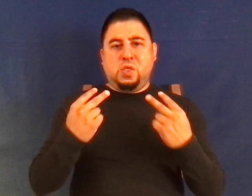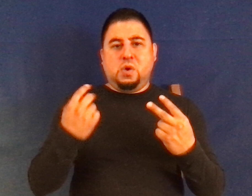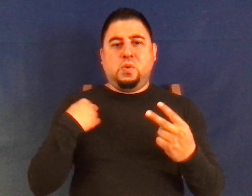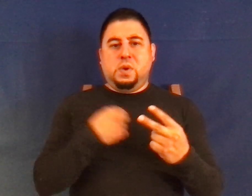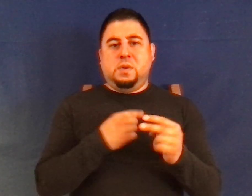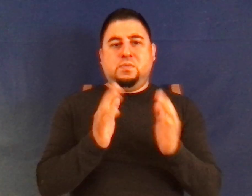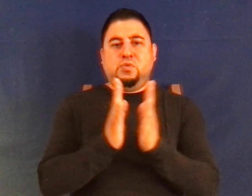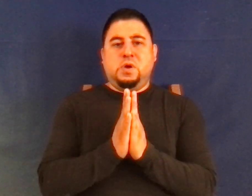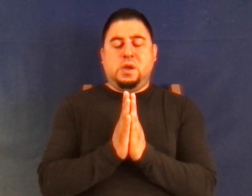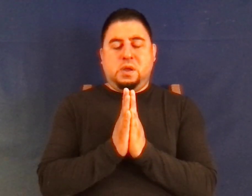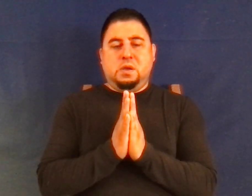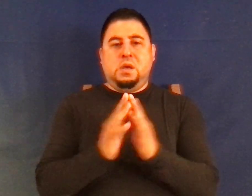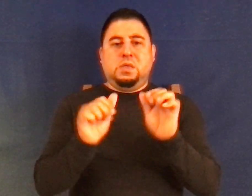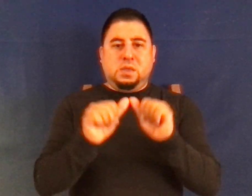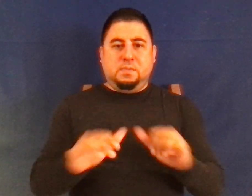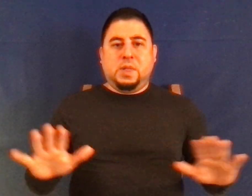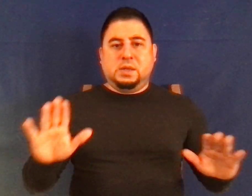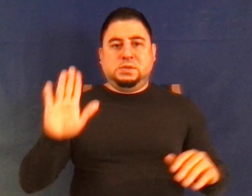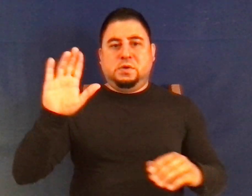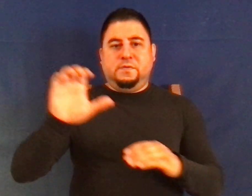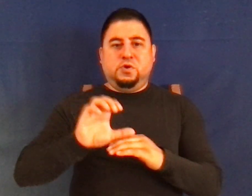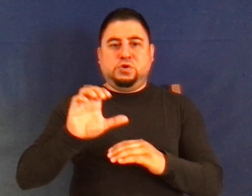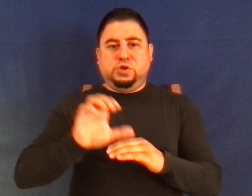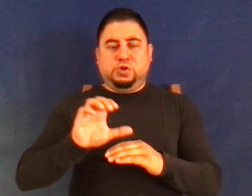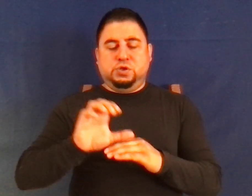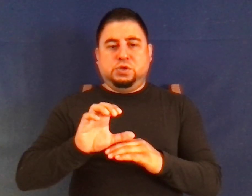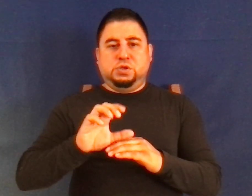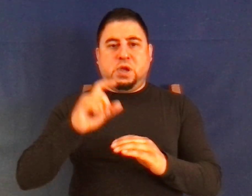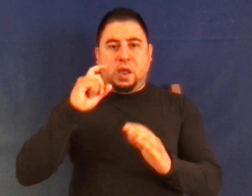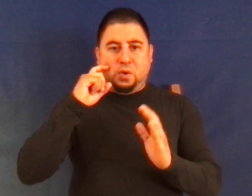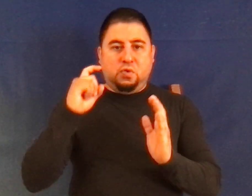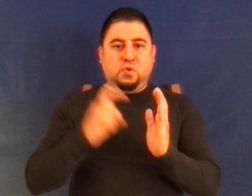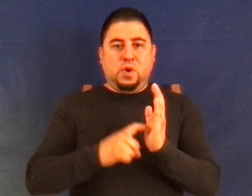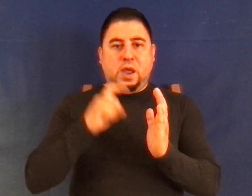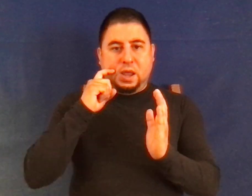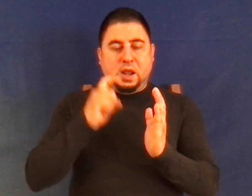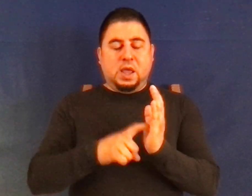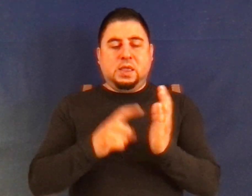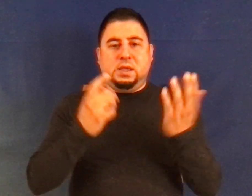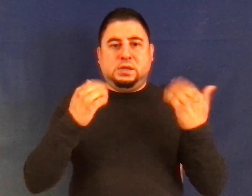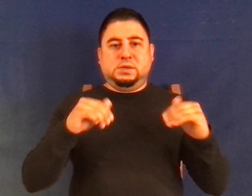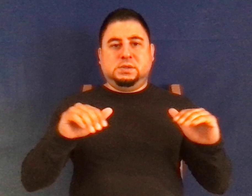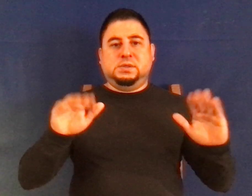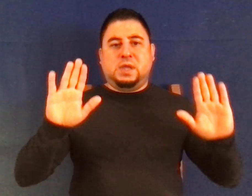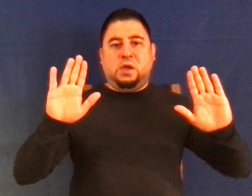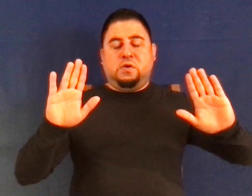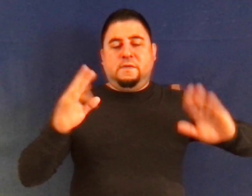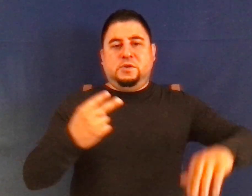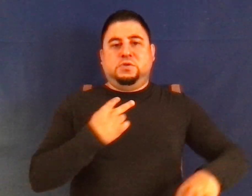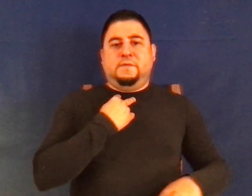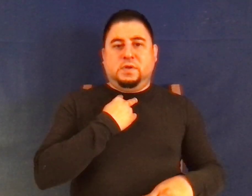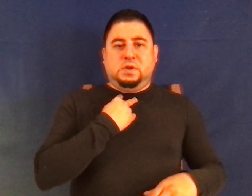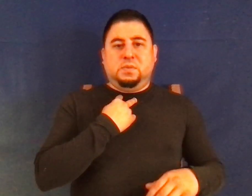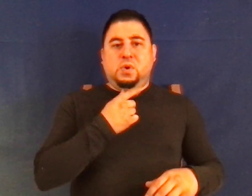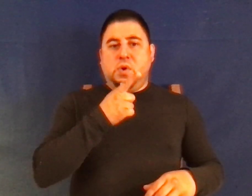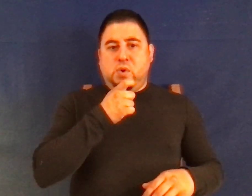the oblation of your church, and recognizing the sacrificial victim by whose death you will